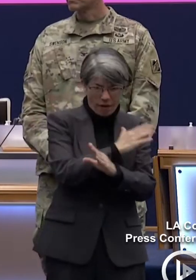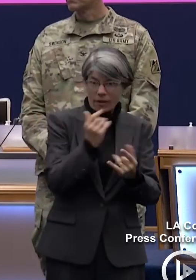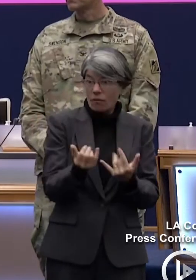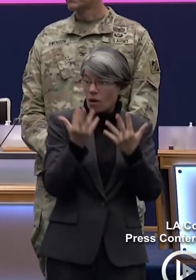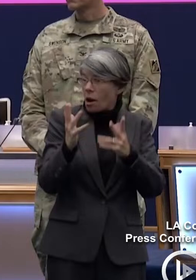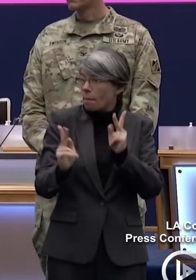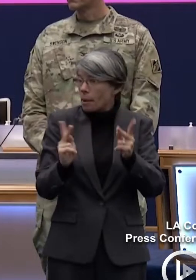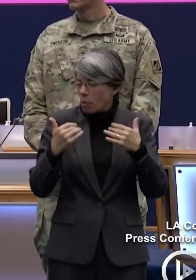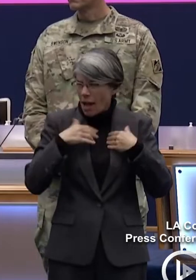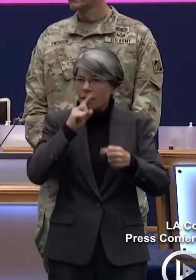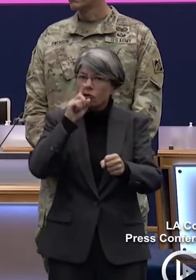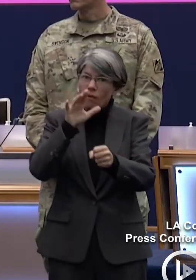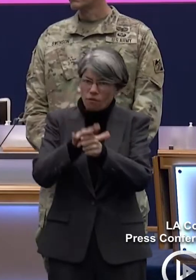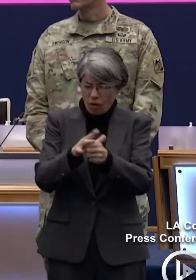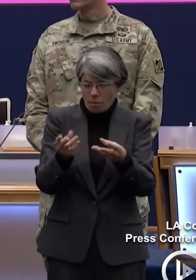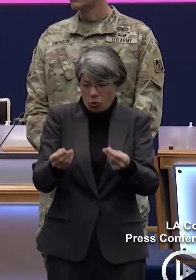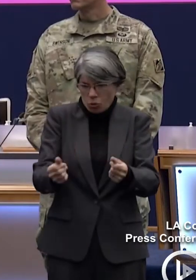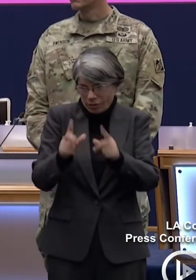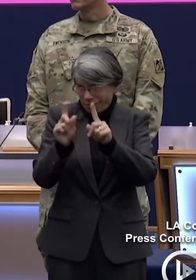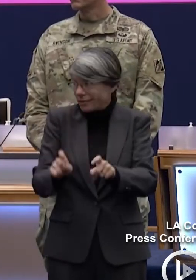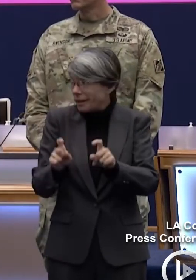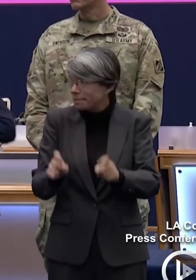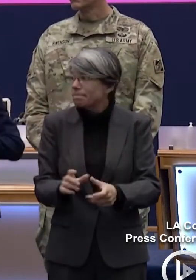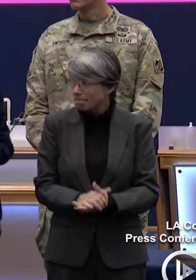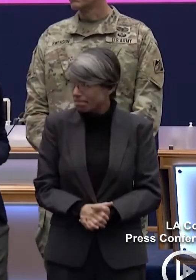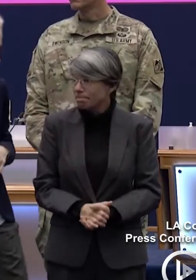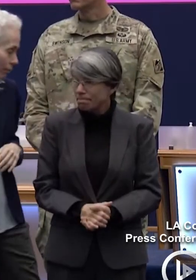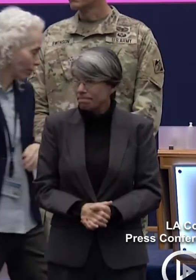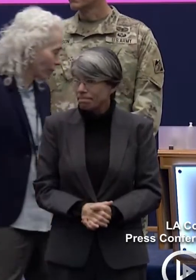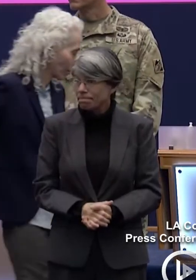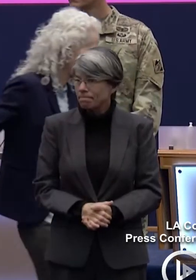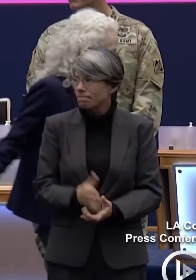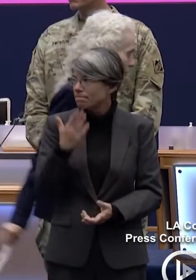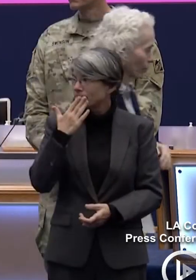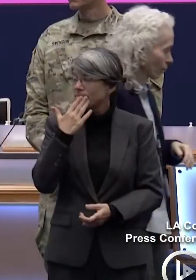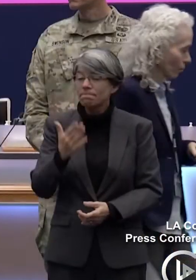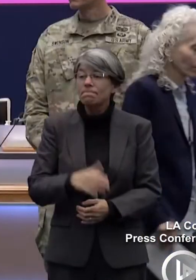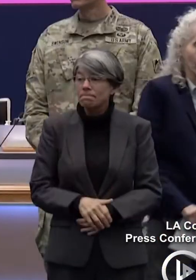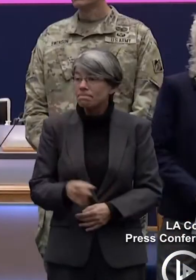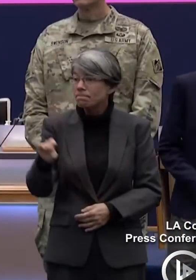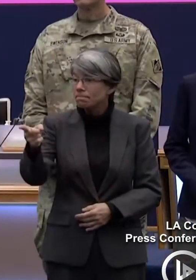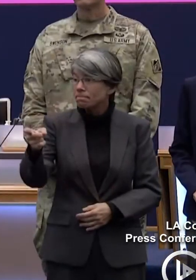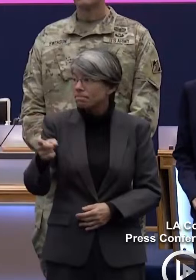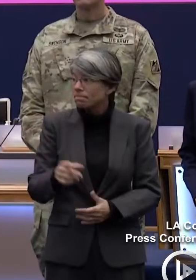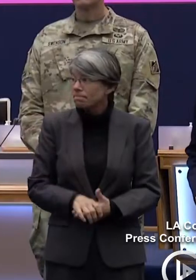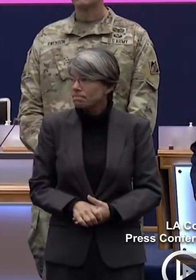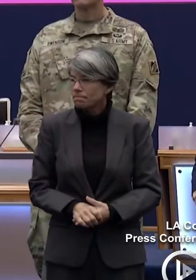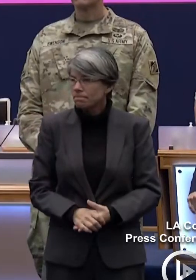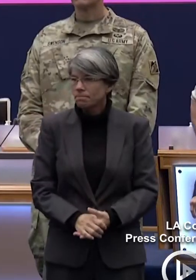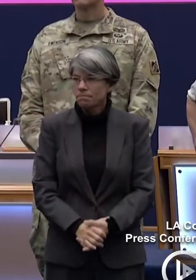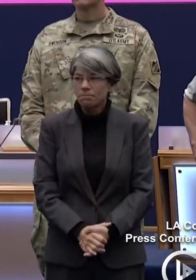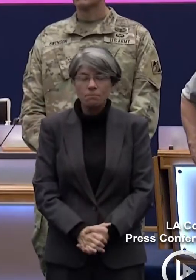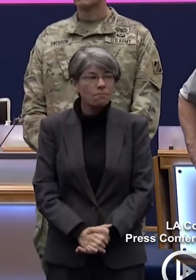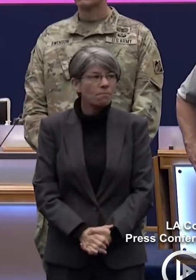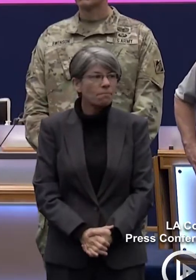have had that confirmatory soil testing. Thank you. Right here in the middle.